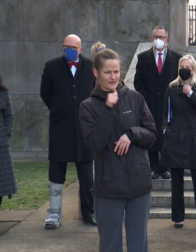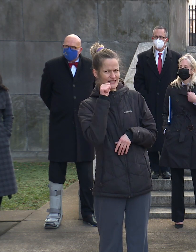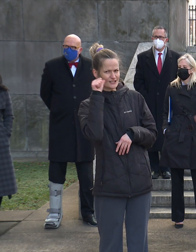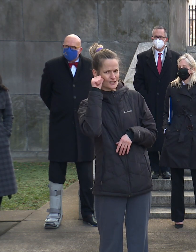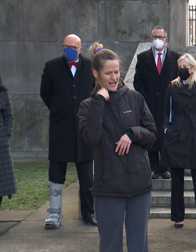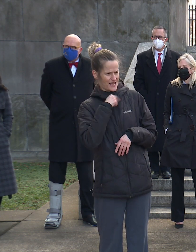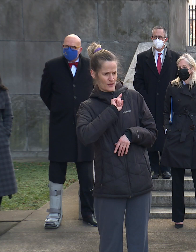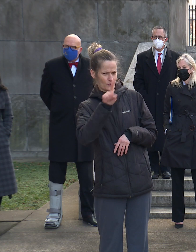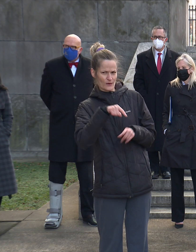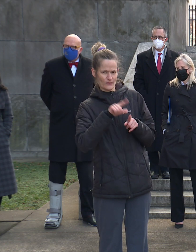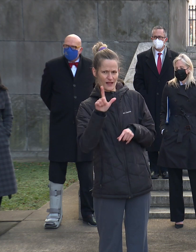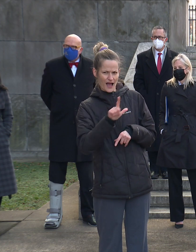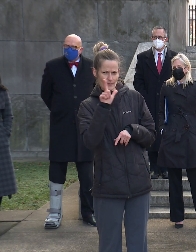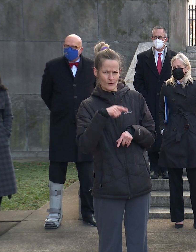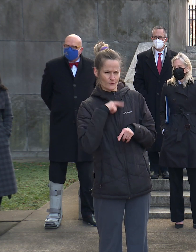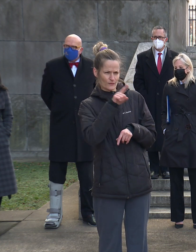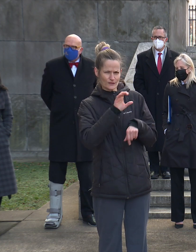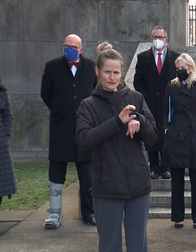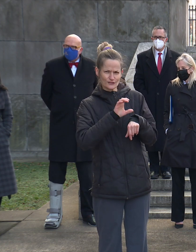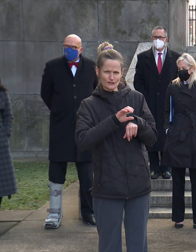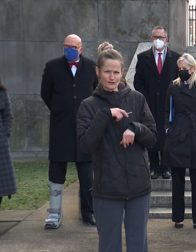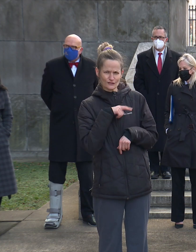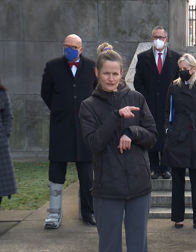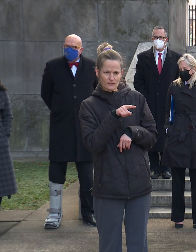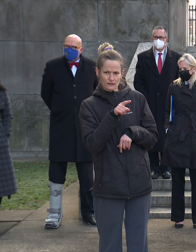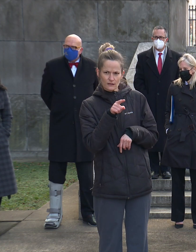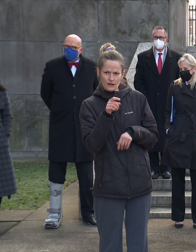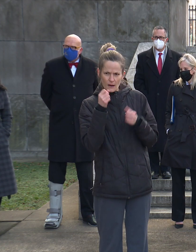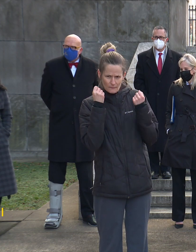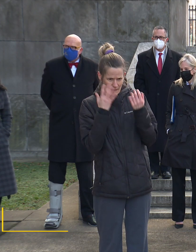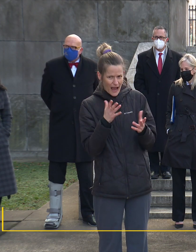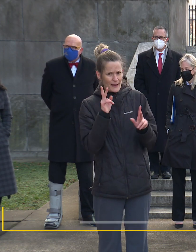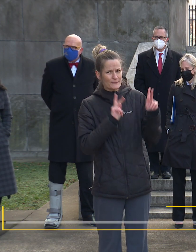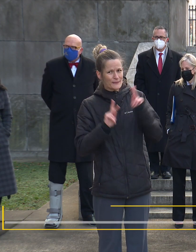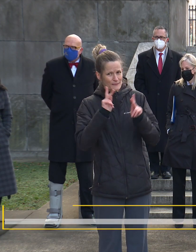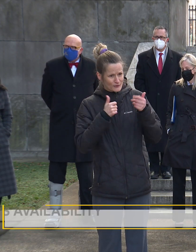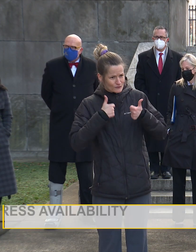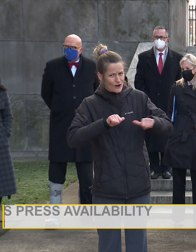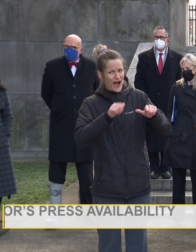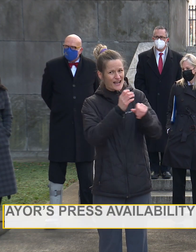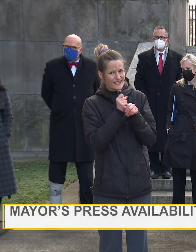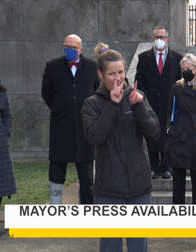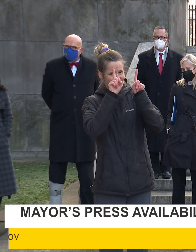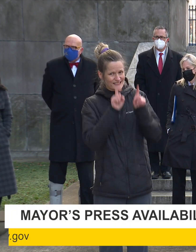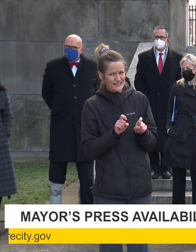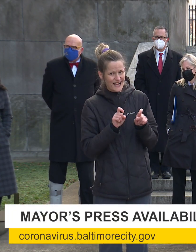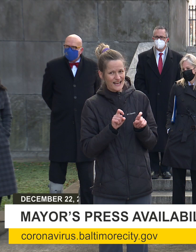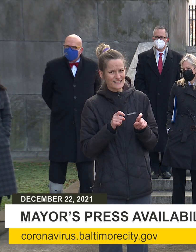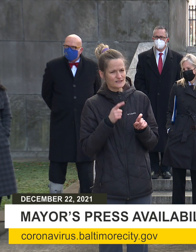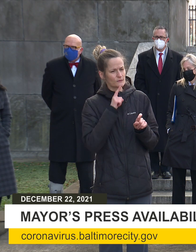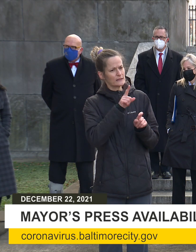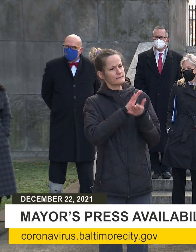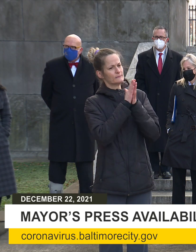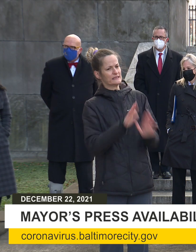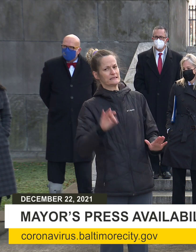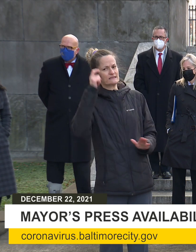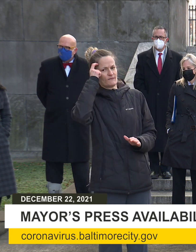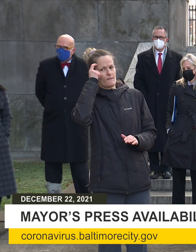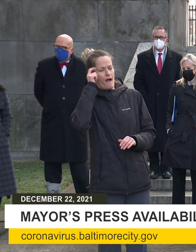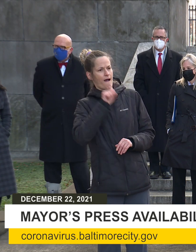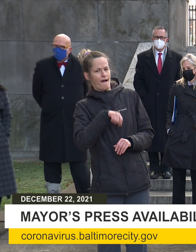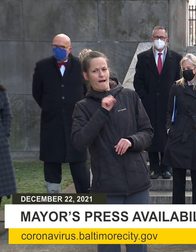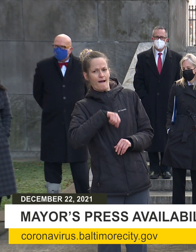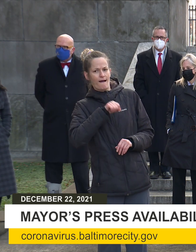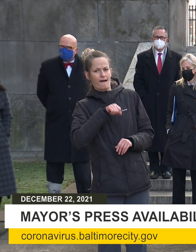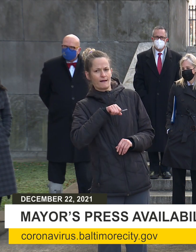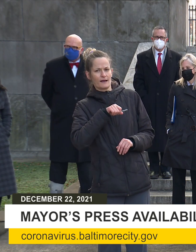so many people are trying to get tested for that little peace of mind. Is the city trying to do anything independently of the state